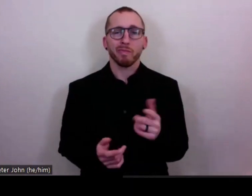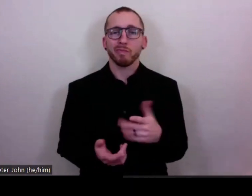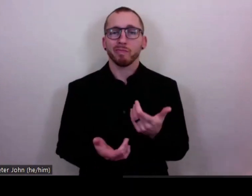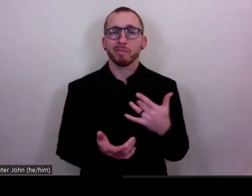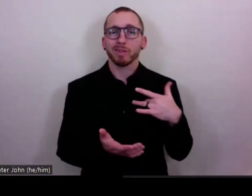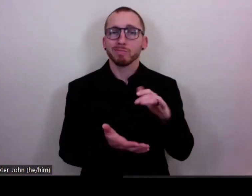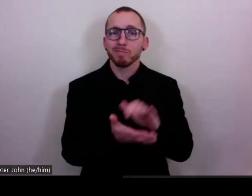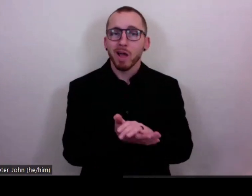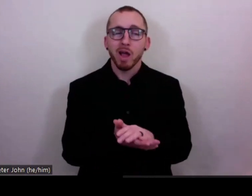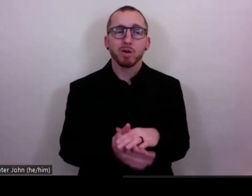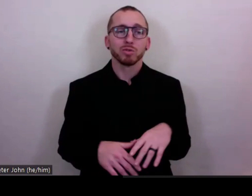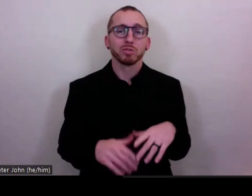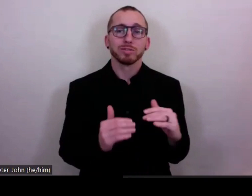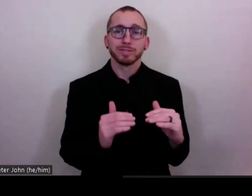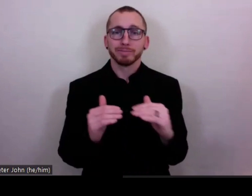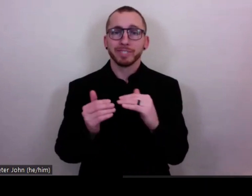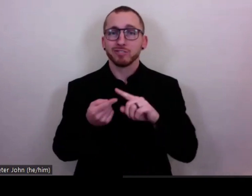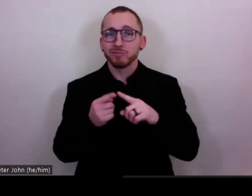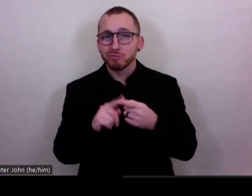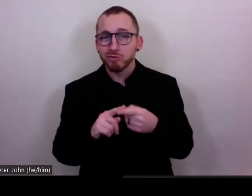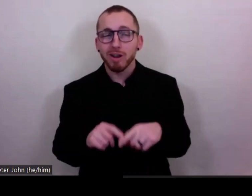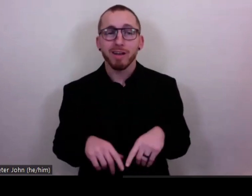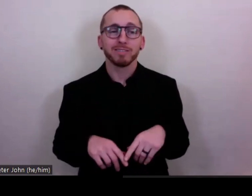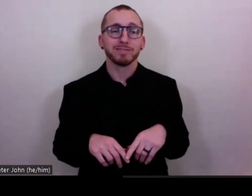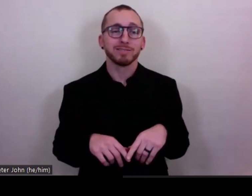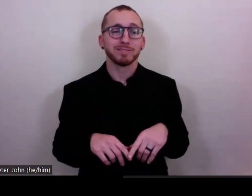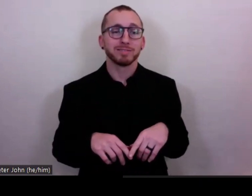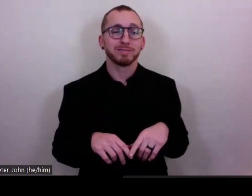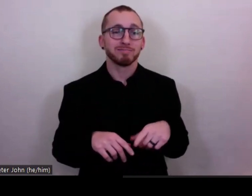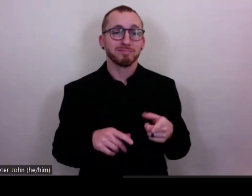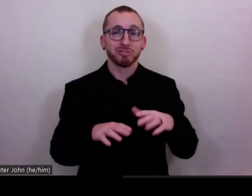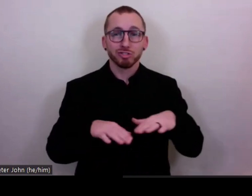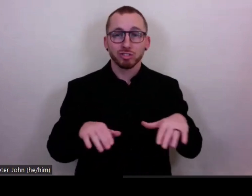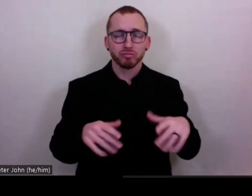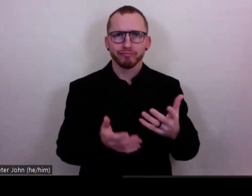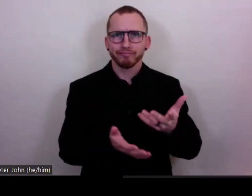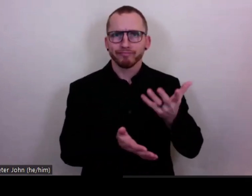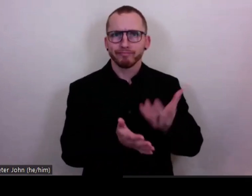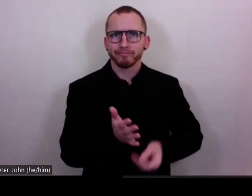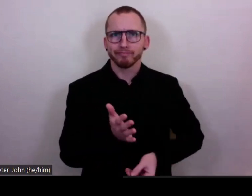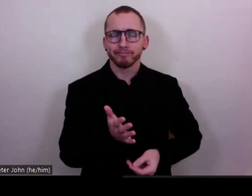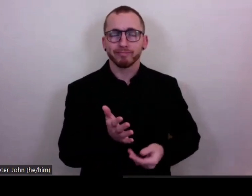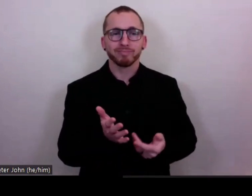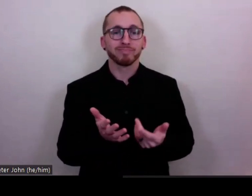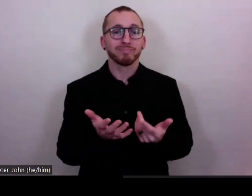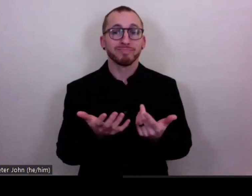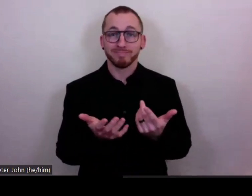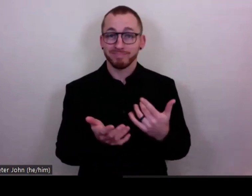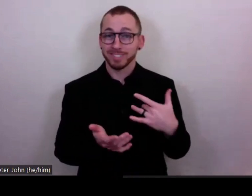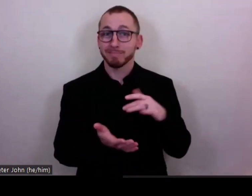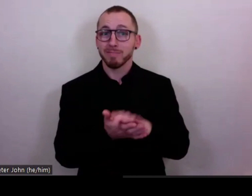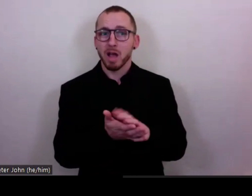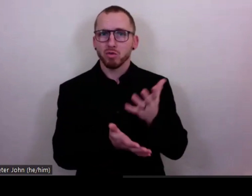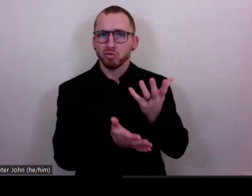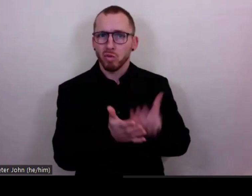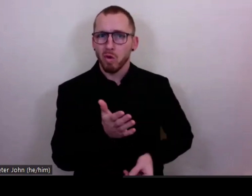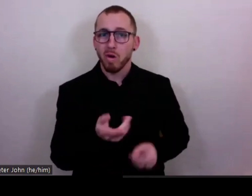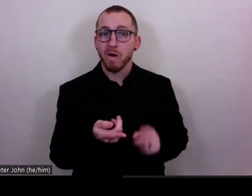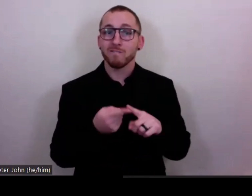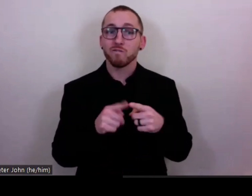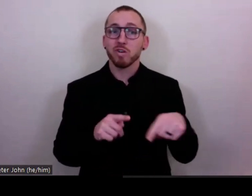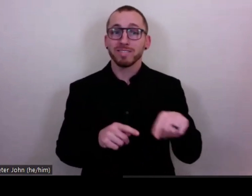Everything in your life's been turned upside down. Your spouse is deceased. Your friends have all died.